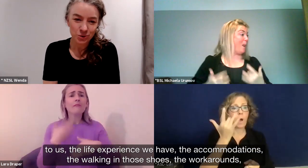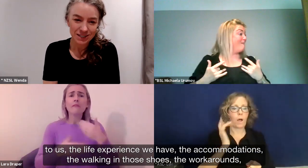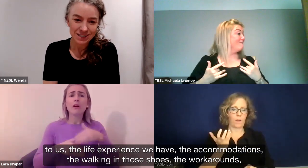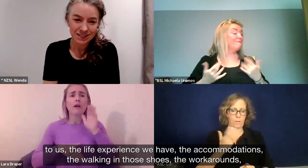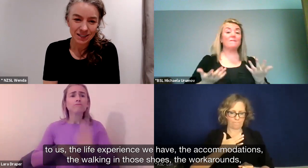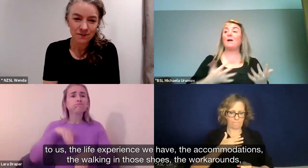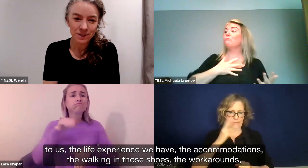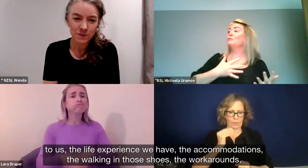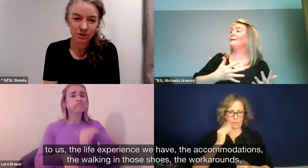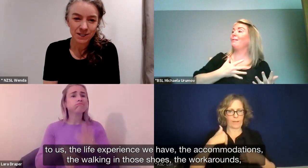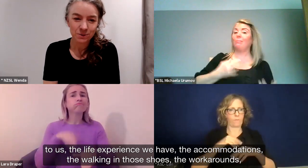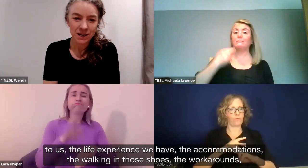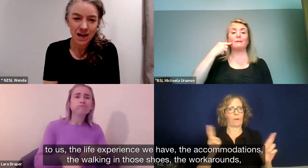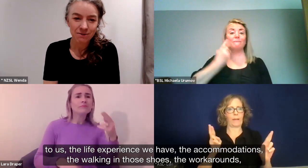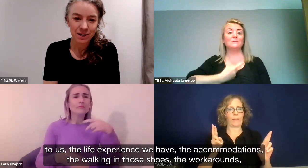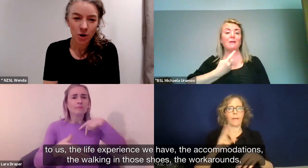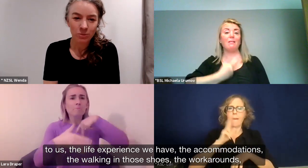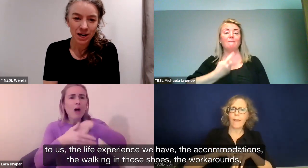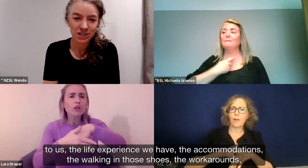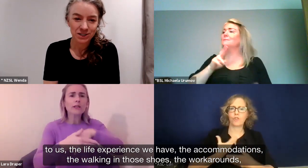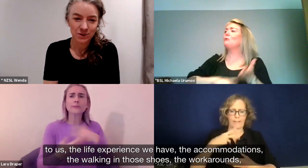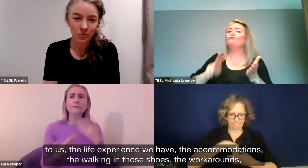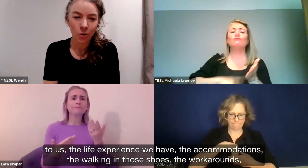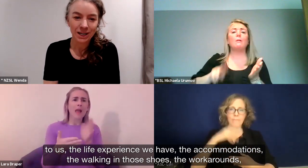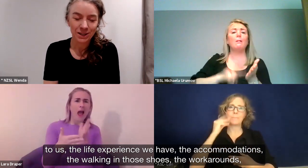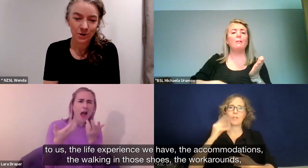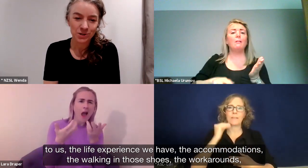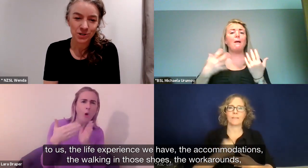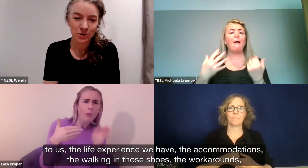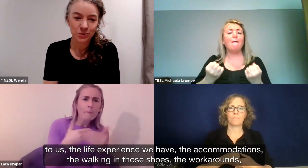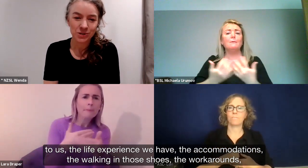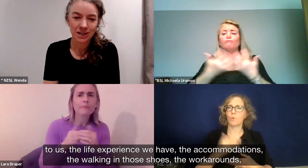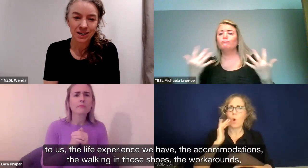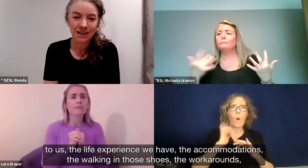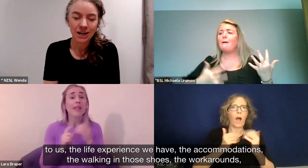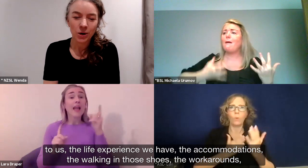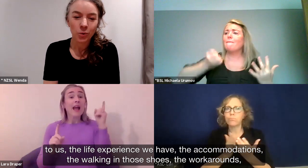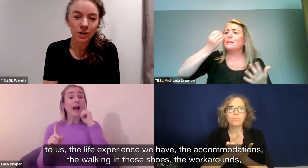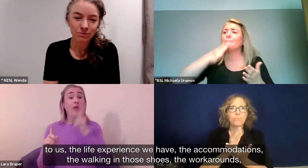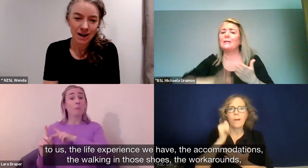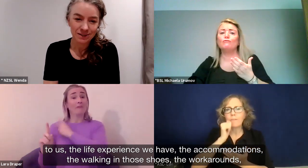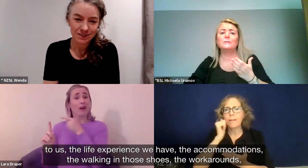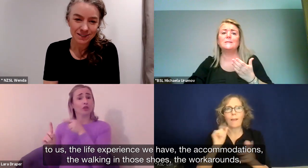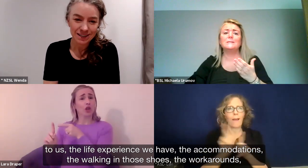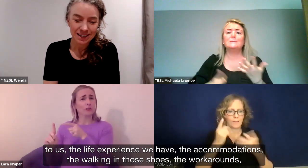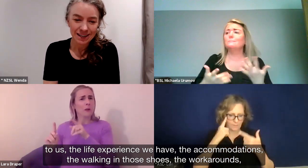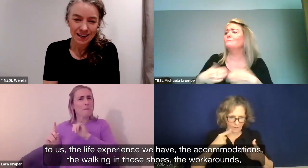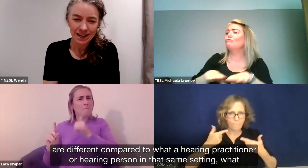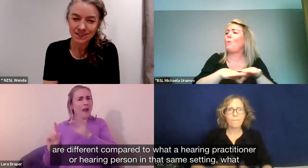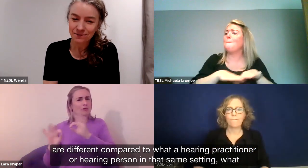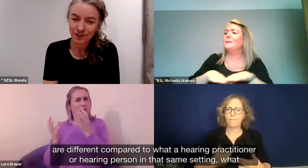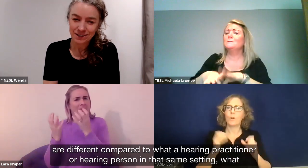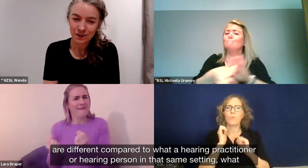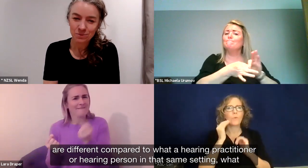natural to us. The life experience we have, the accommodations, the walking in those shoes, the workarounds